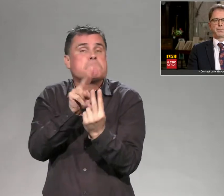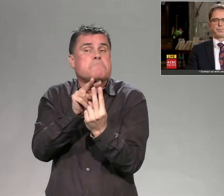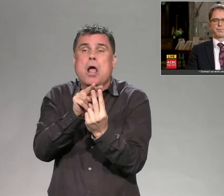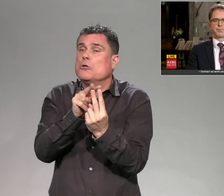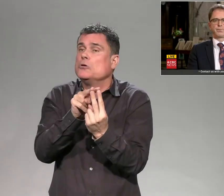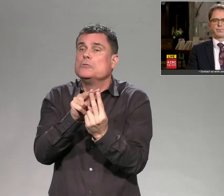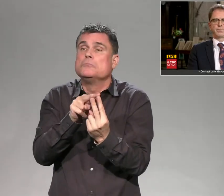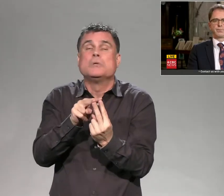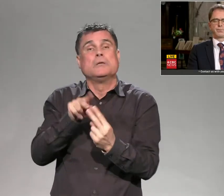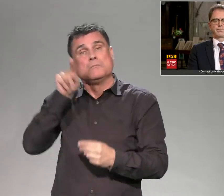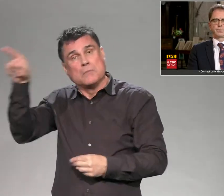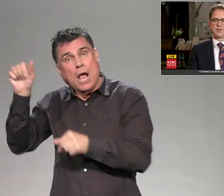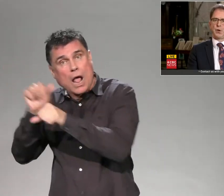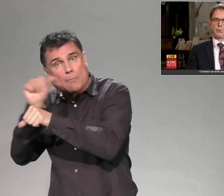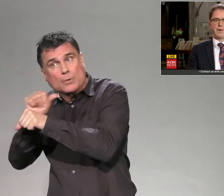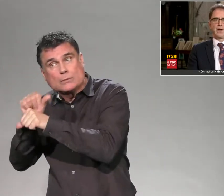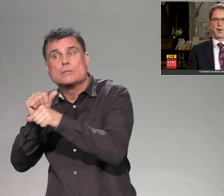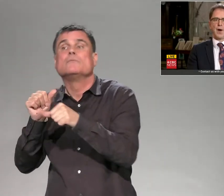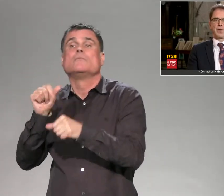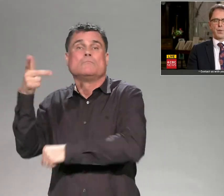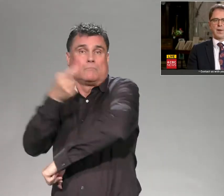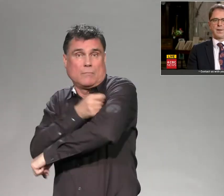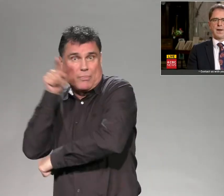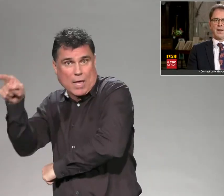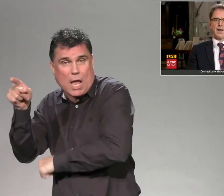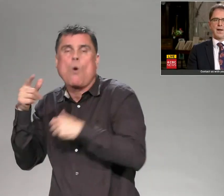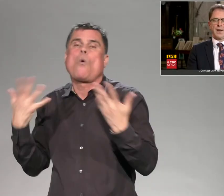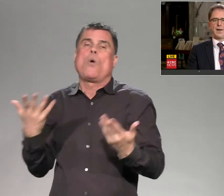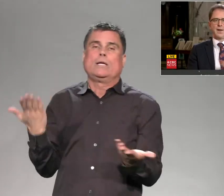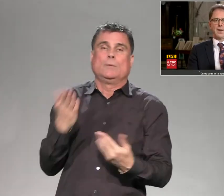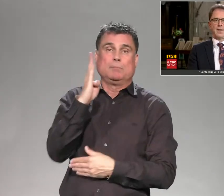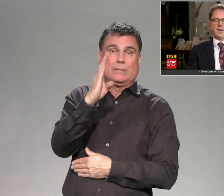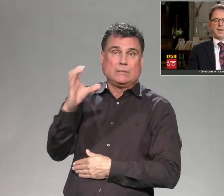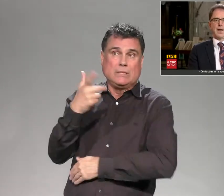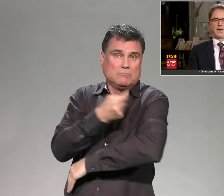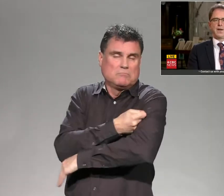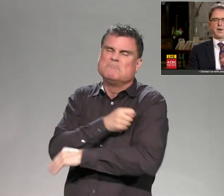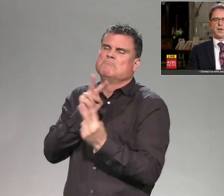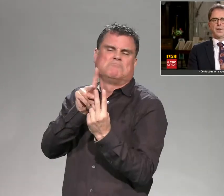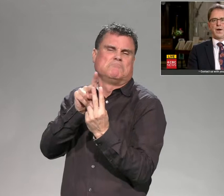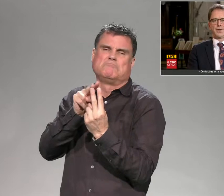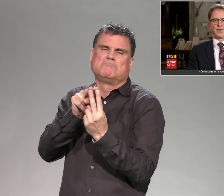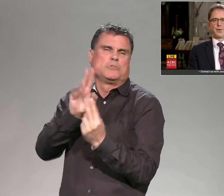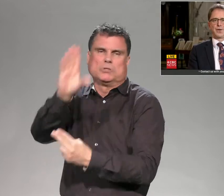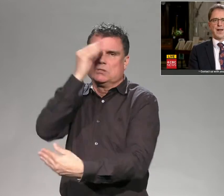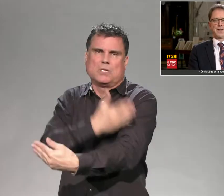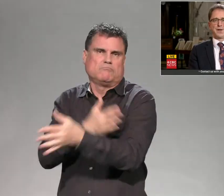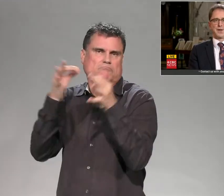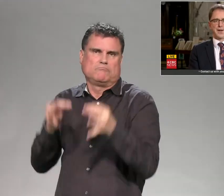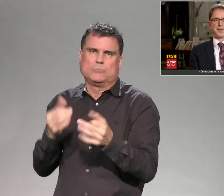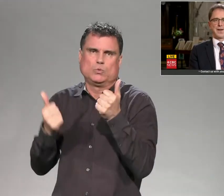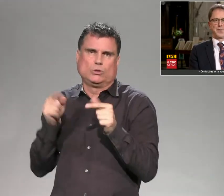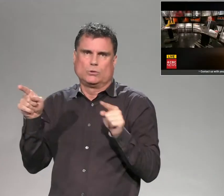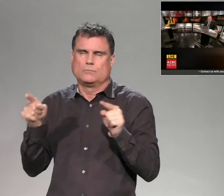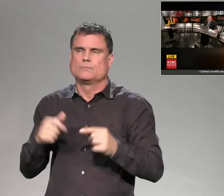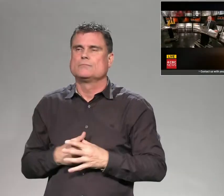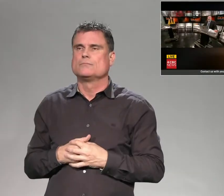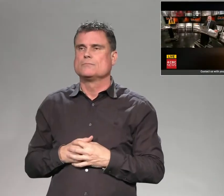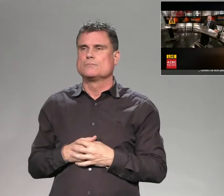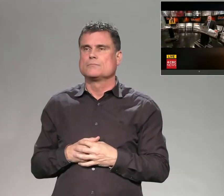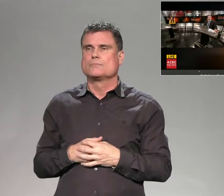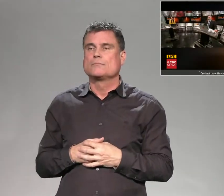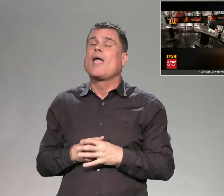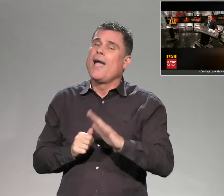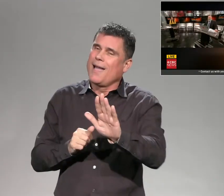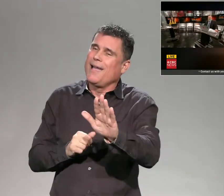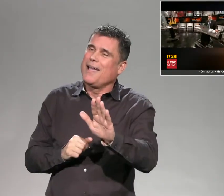BC. Thank you, Minister. So and thank you can go either way. And I think all the doctors were glad that you clarified it was Minister